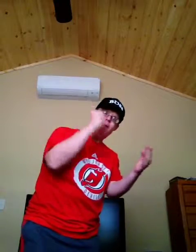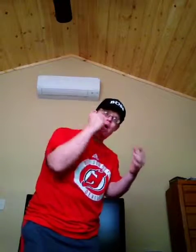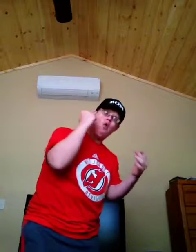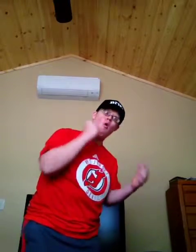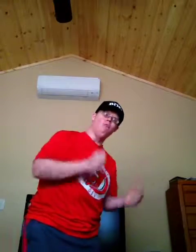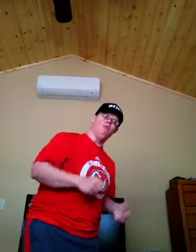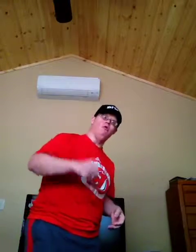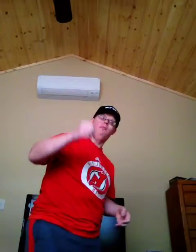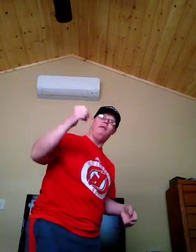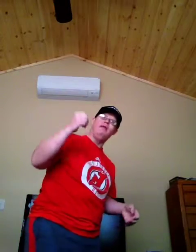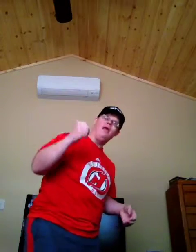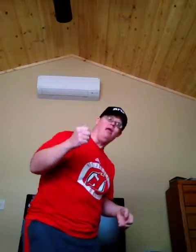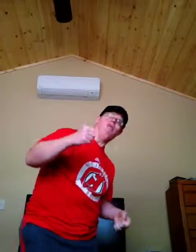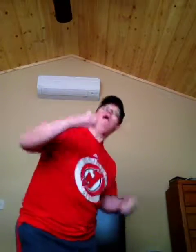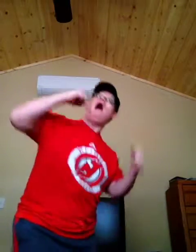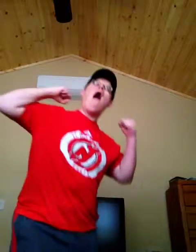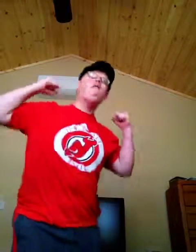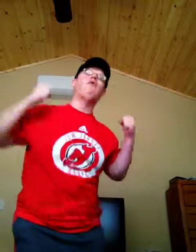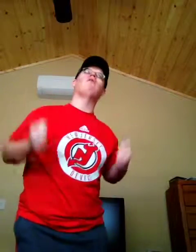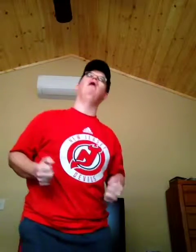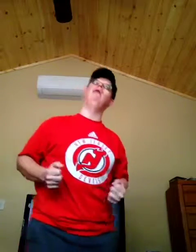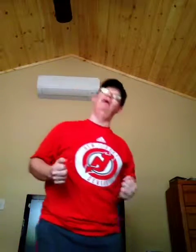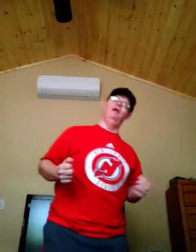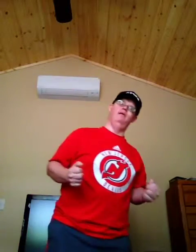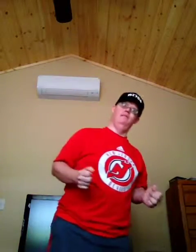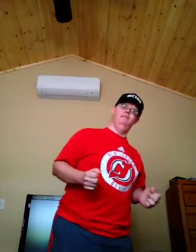back-to-back-to-back home runs by the Yankees. I was excited.